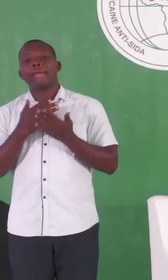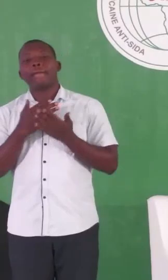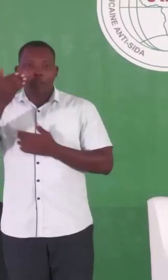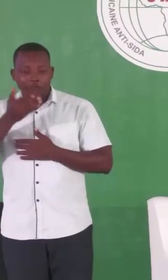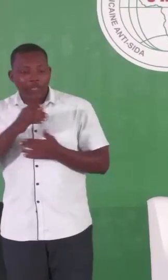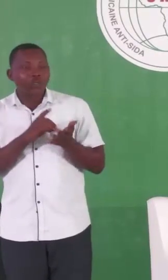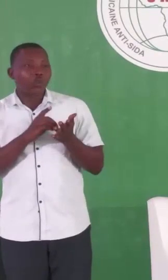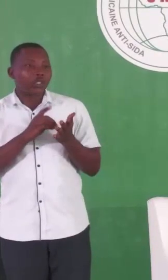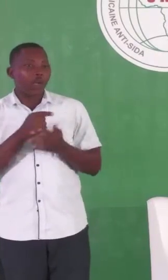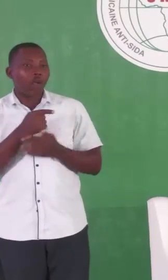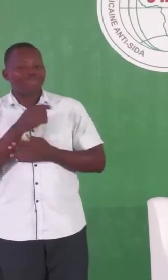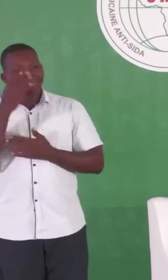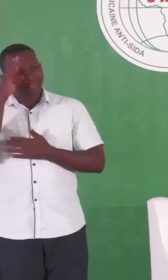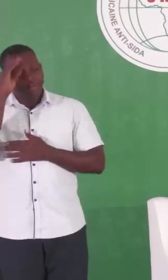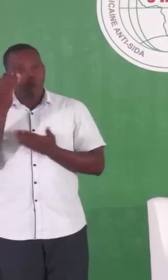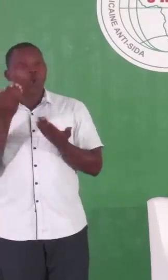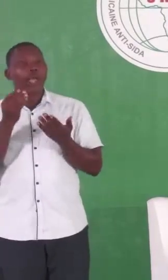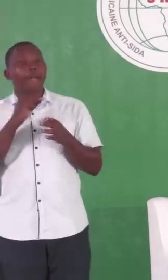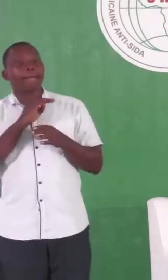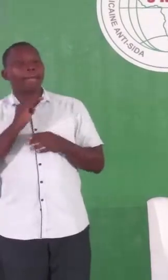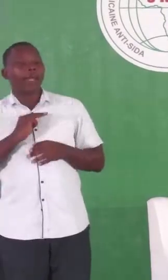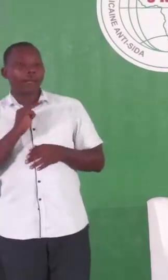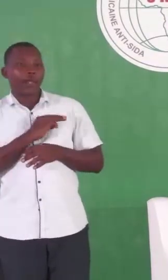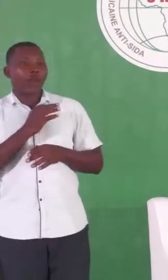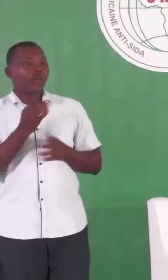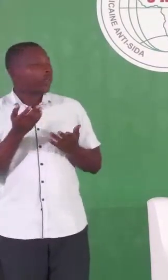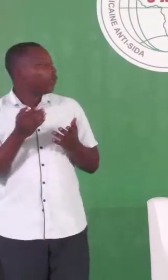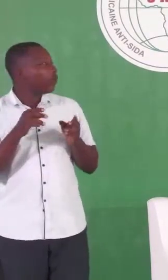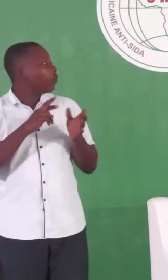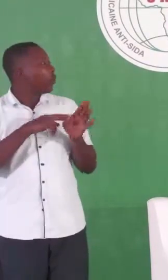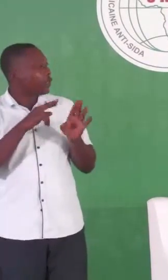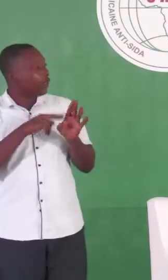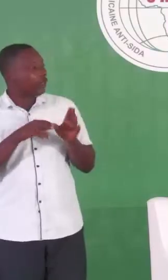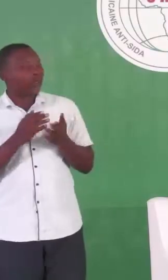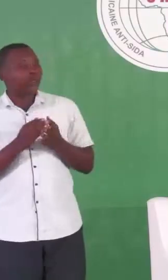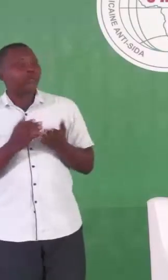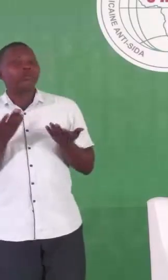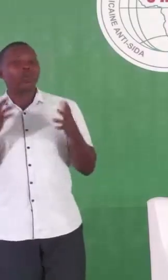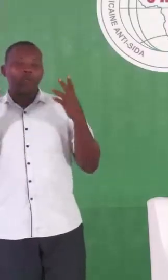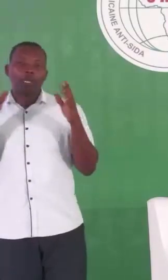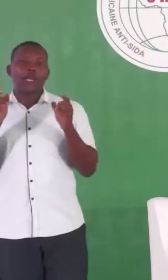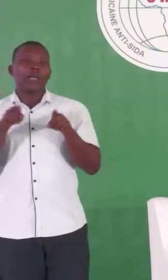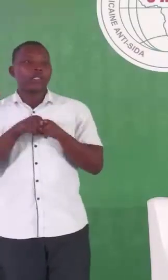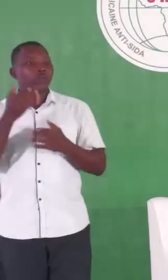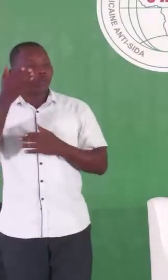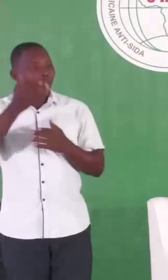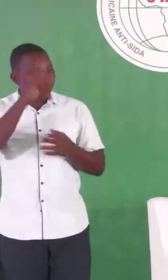a member of the Afro-Regional Validation Committee. Join me as we welcome Moko for her presentation.